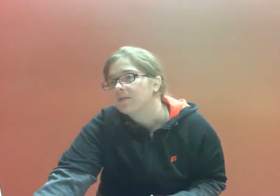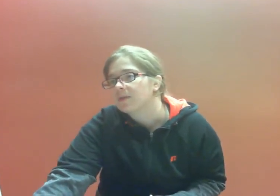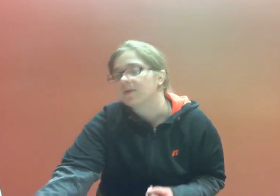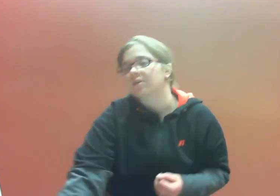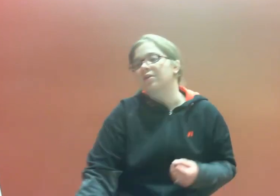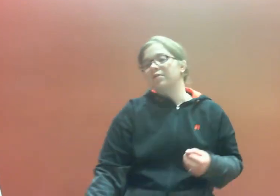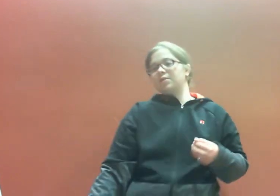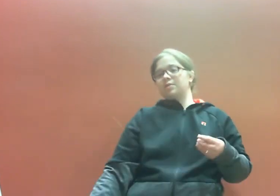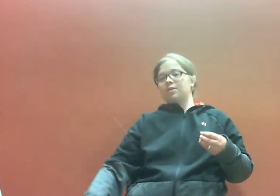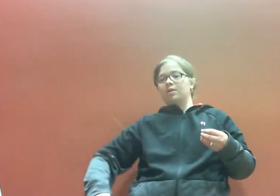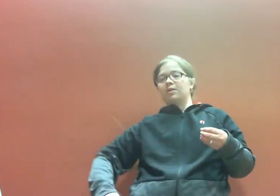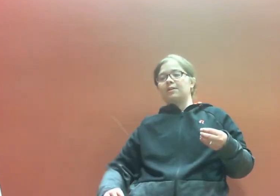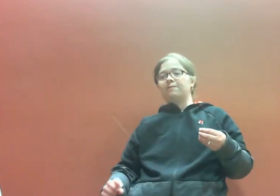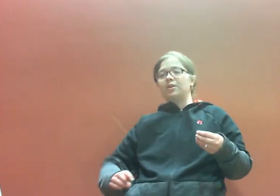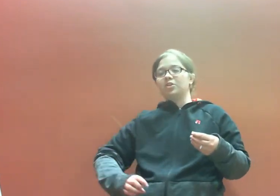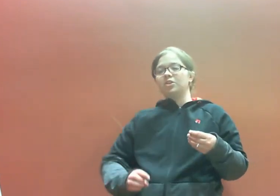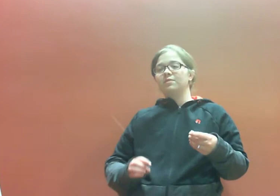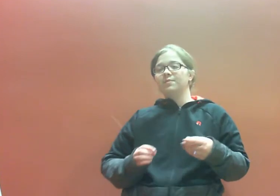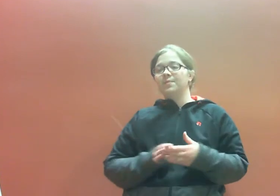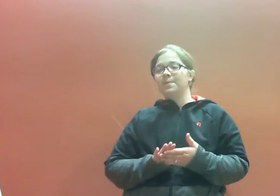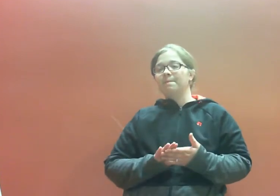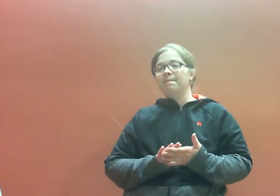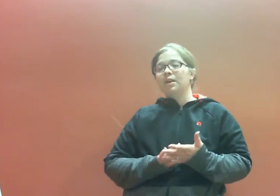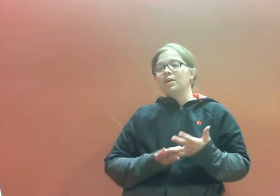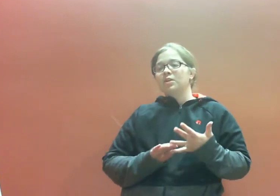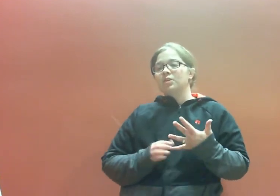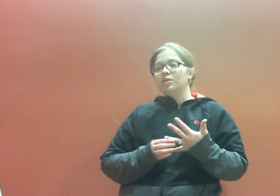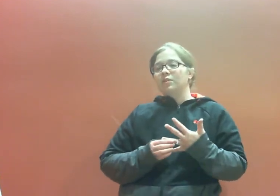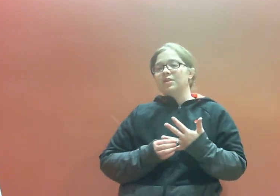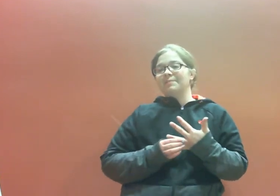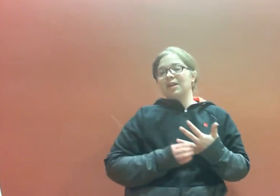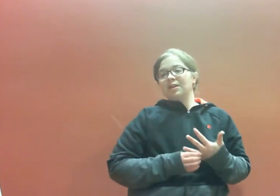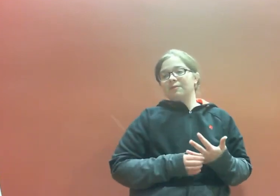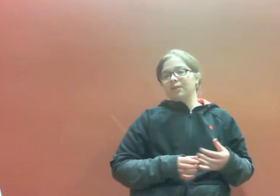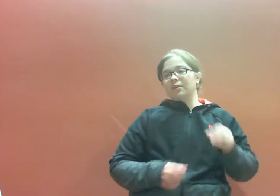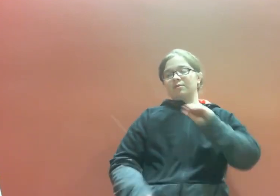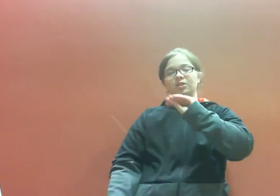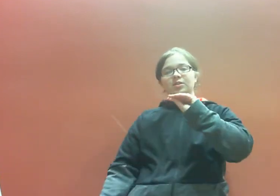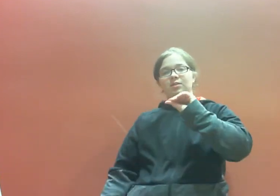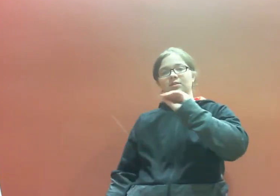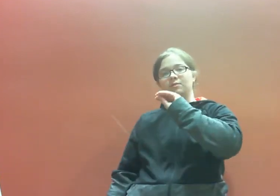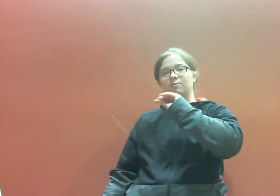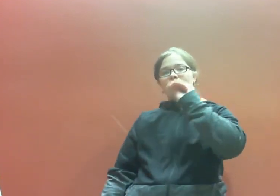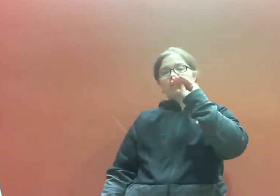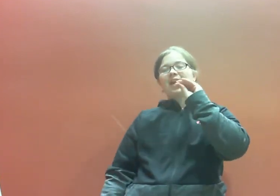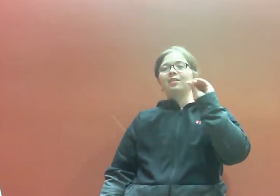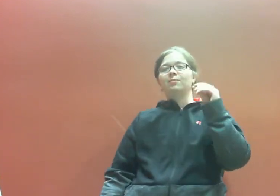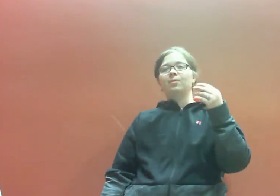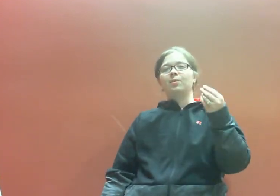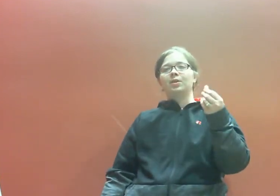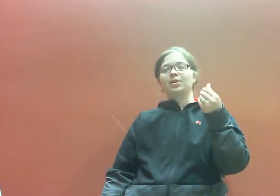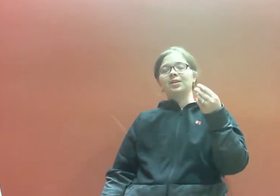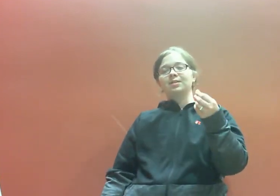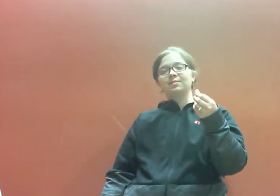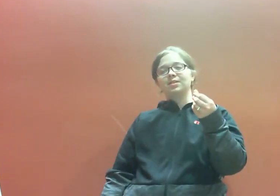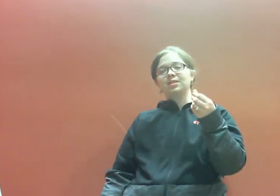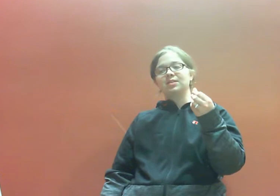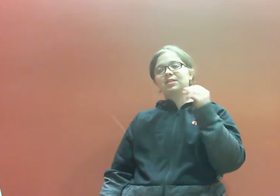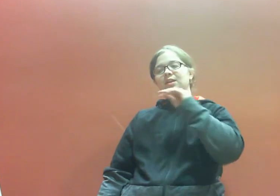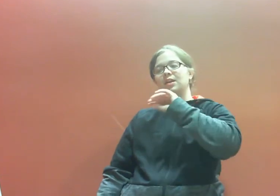going to go into the cochlea function. So the tympanic fluid, which is kind of a watery substance